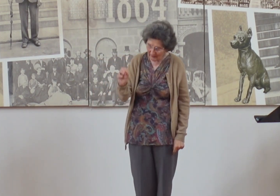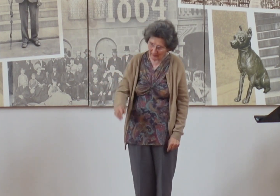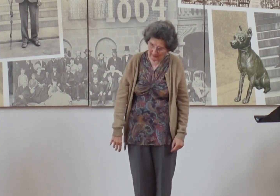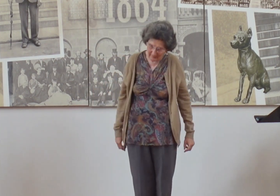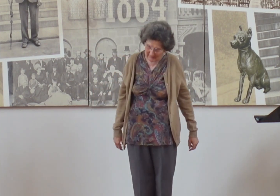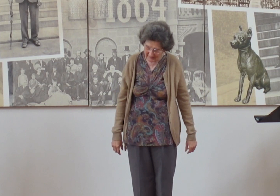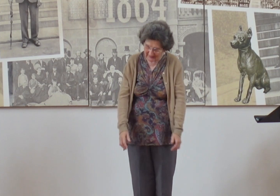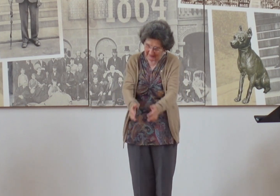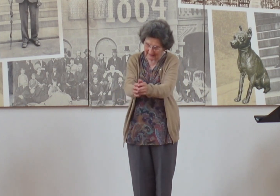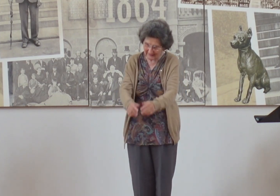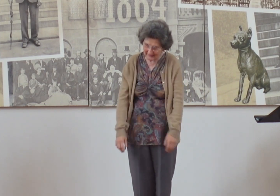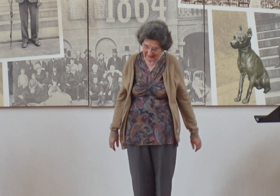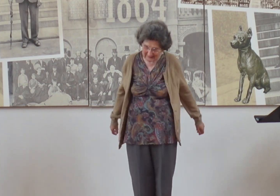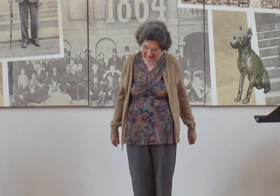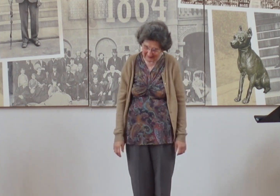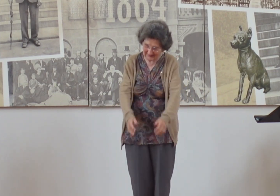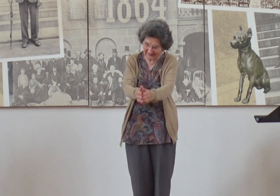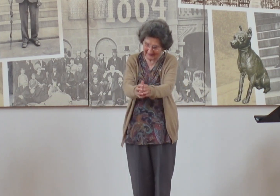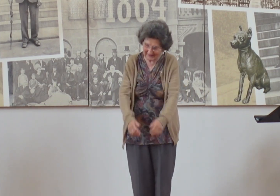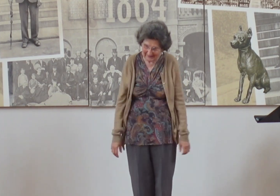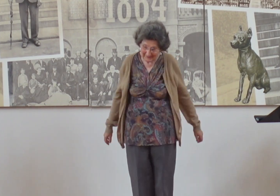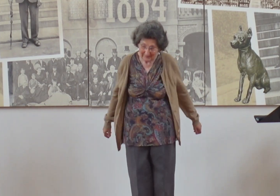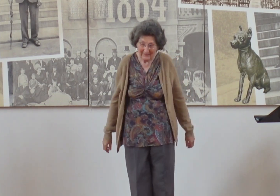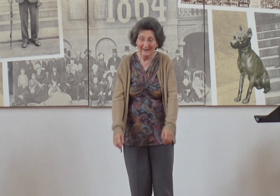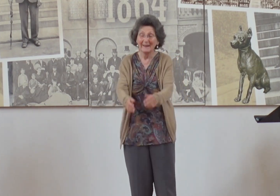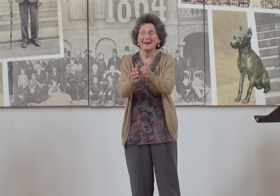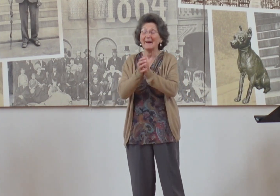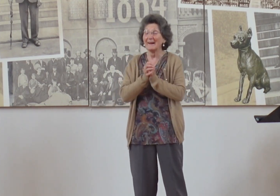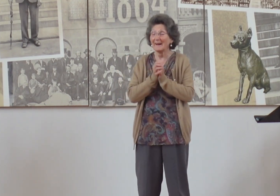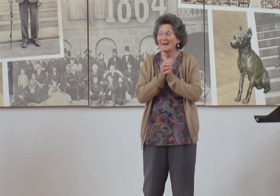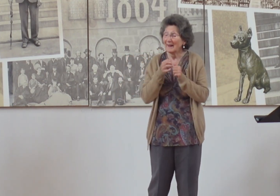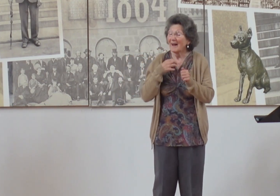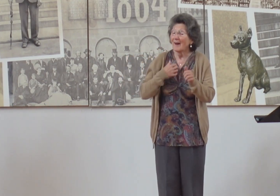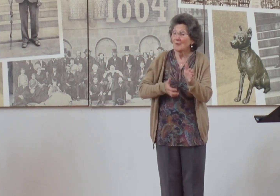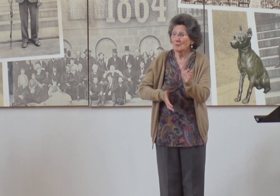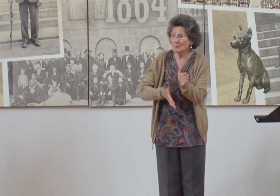prior. Regardless, I could not say no to Nancy.